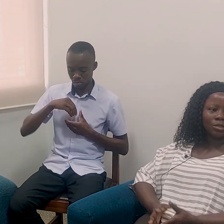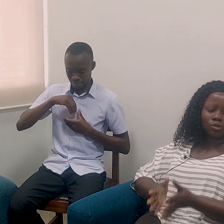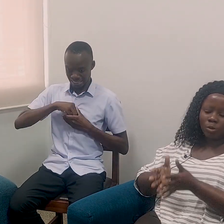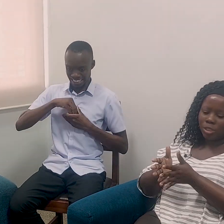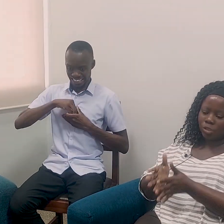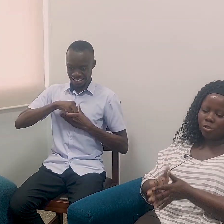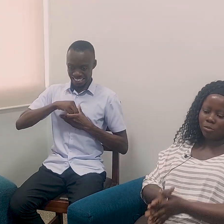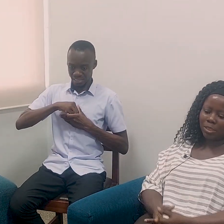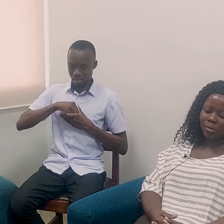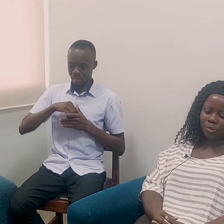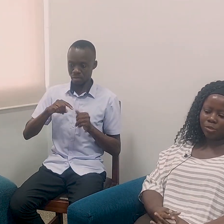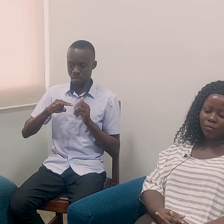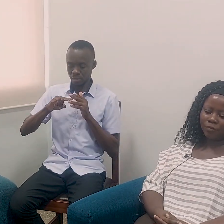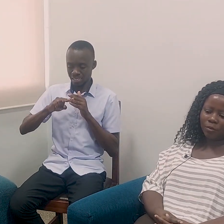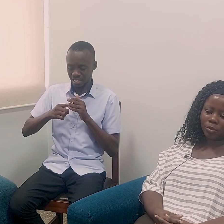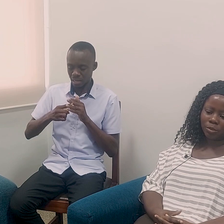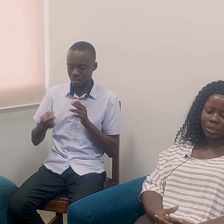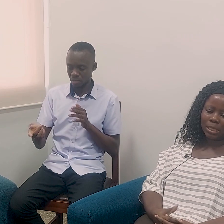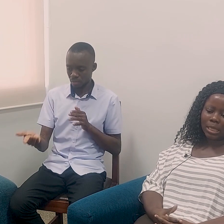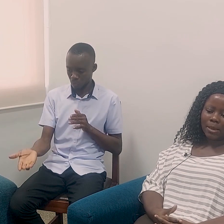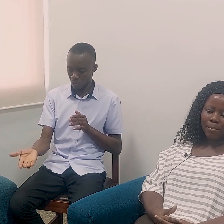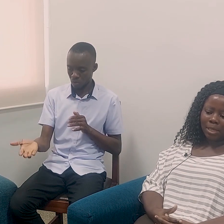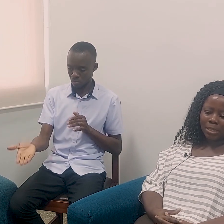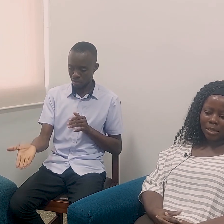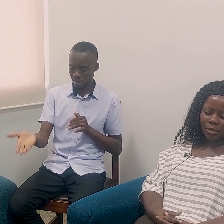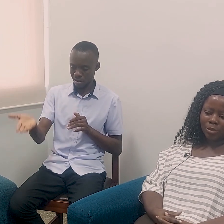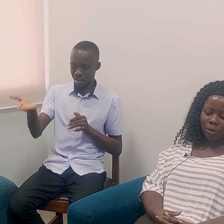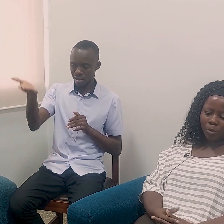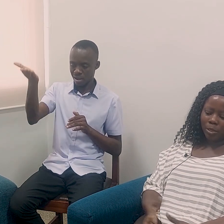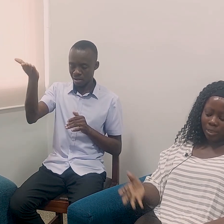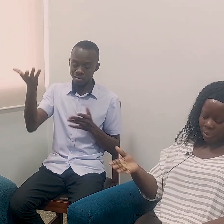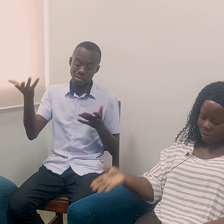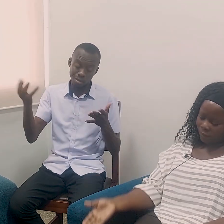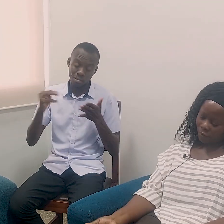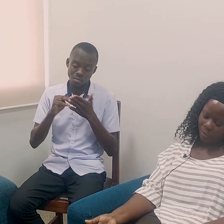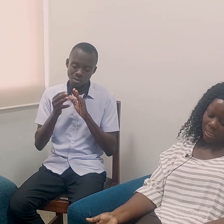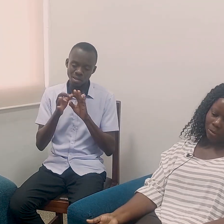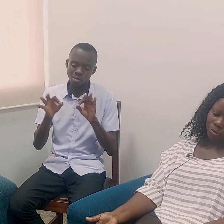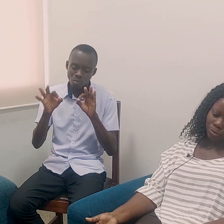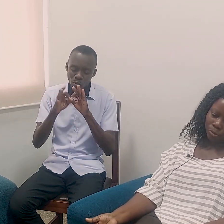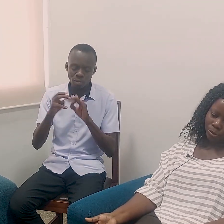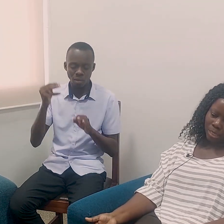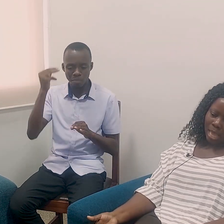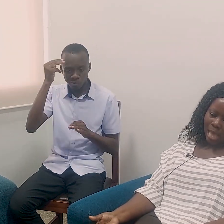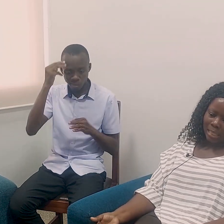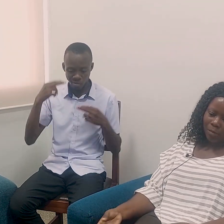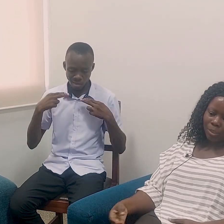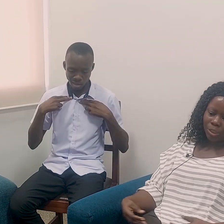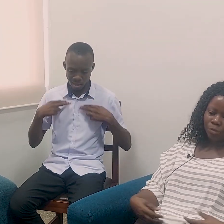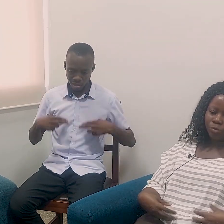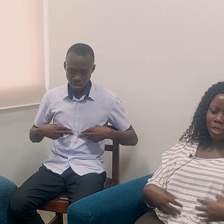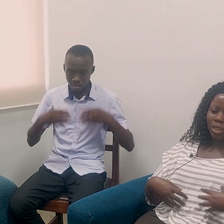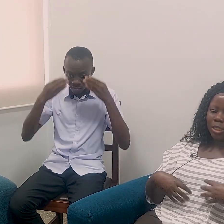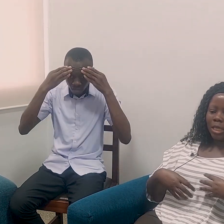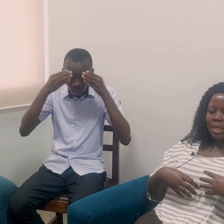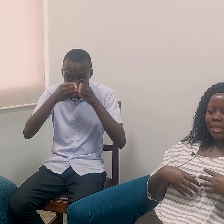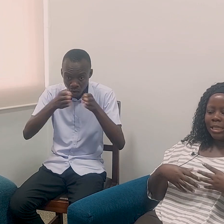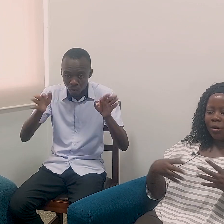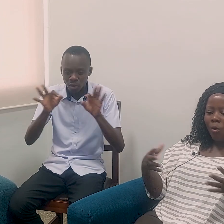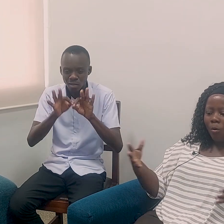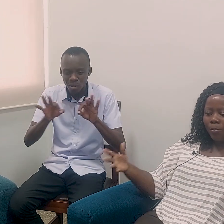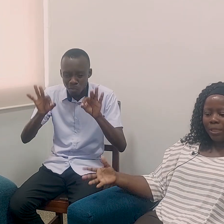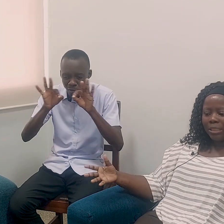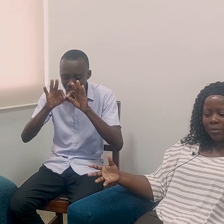adult. And so it should be that we should focus on mental health awareness from childhood, allowing children